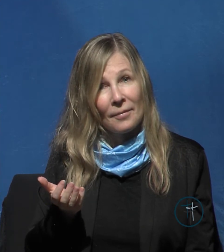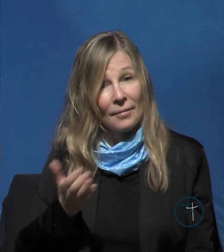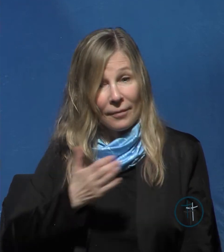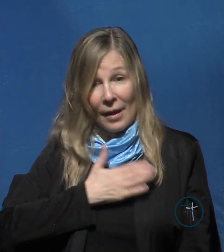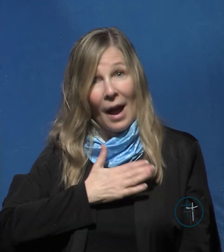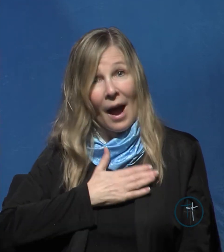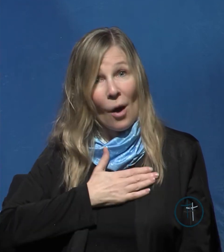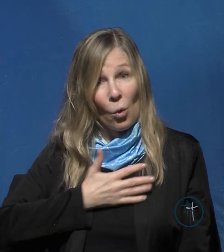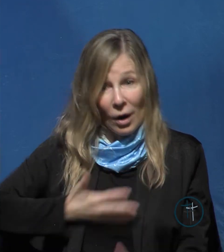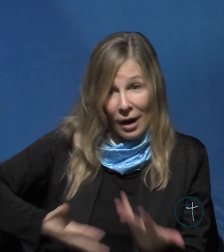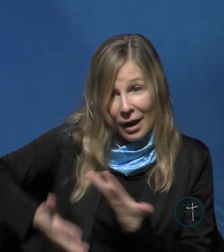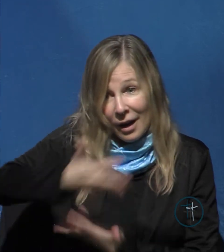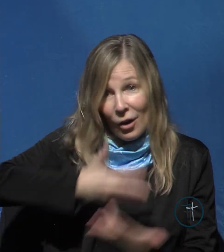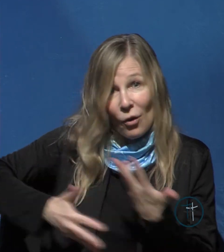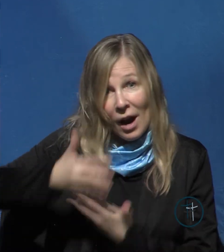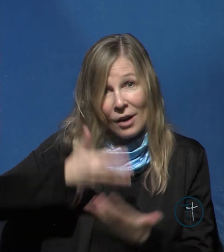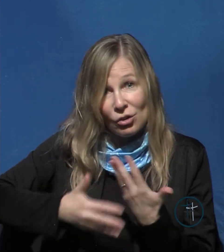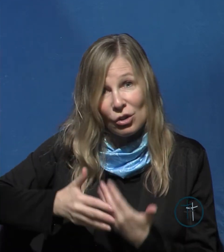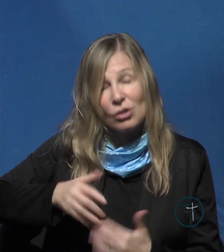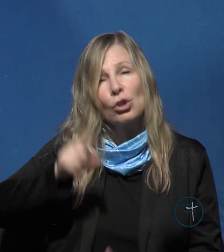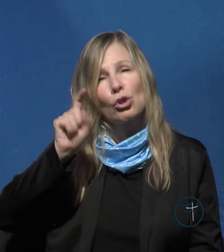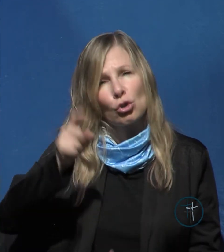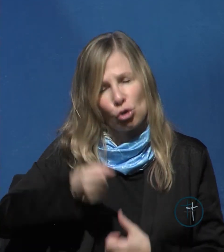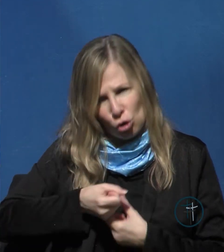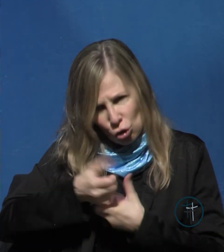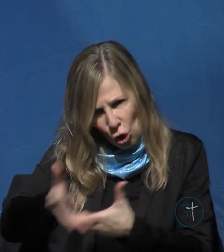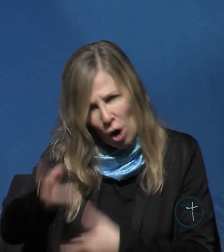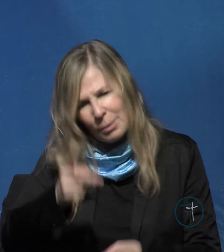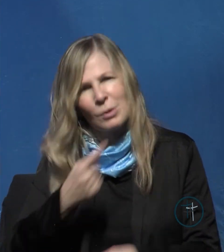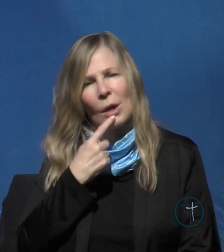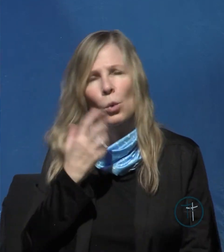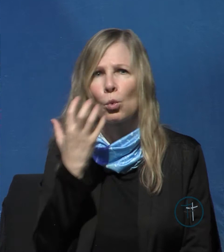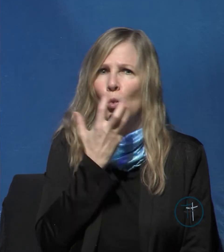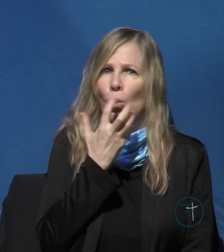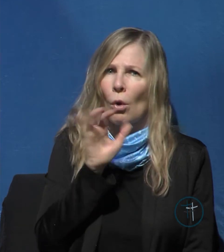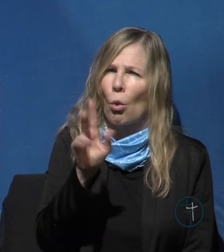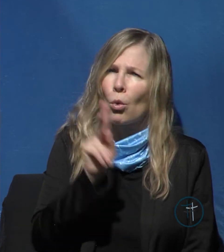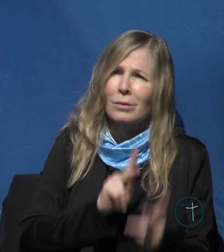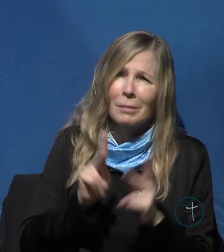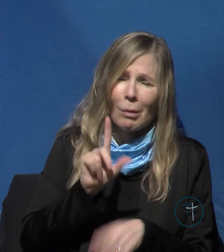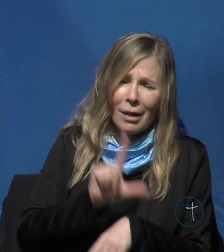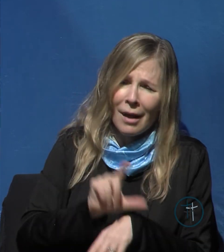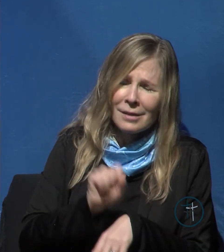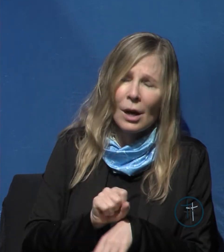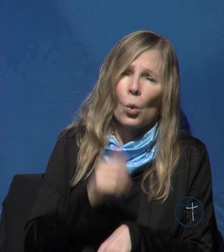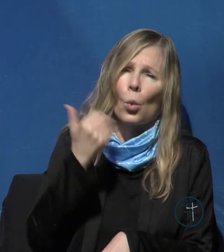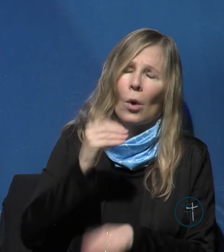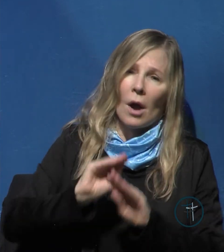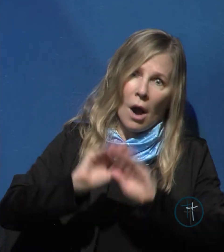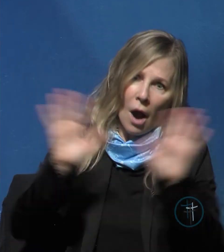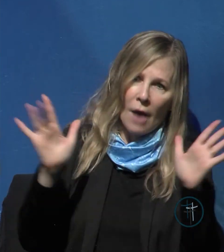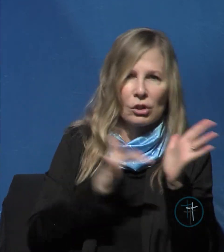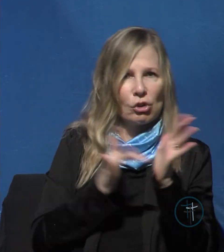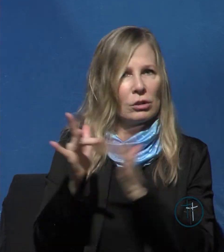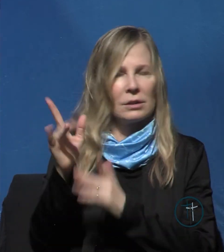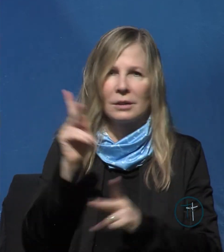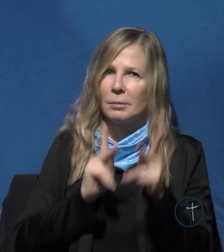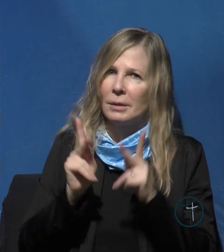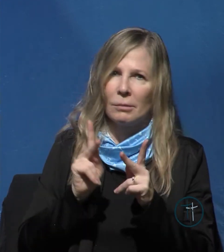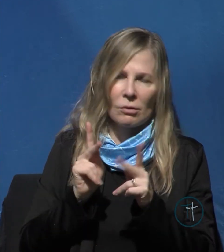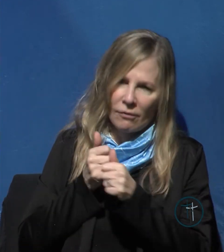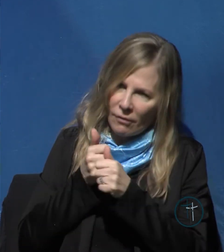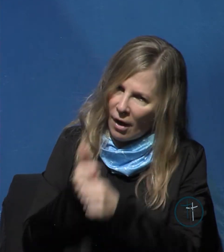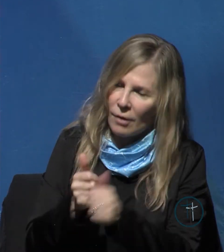Our interactions with each other should cause people to say, wow, those people at Lakeside, they're Jesus people. They're his